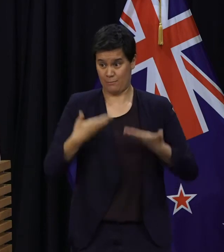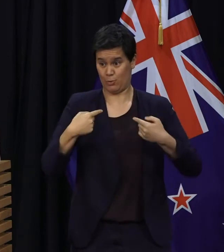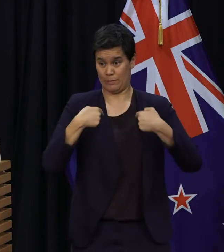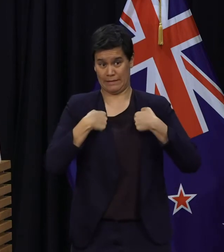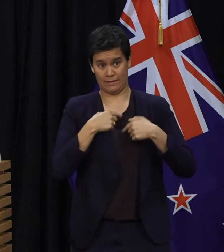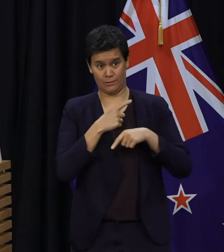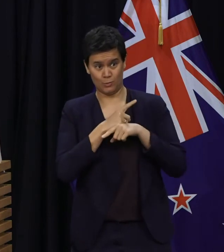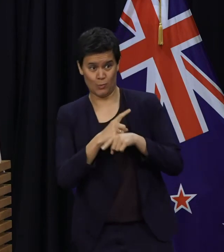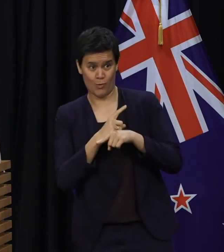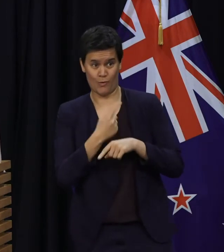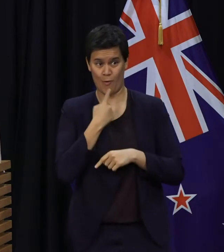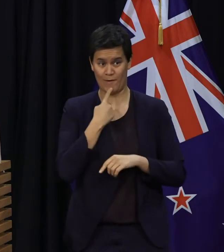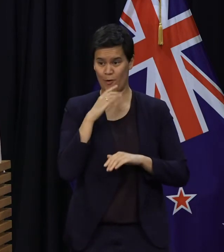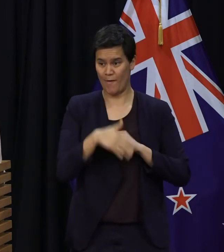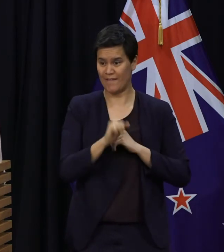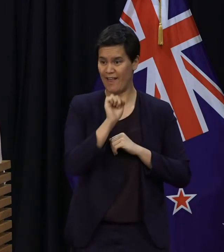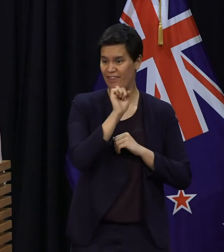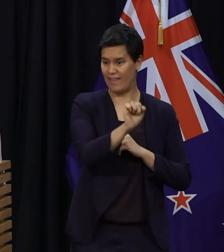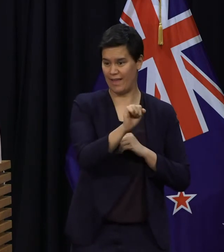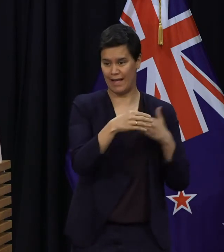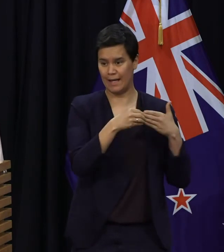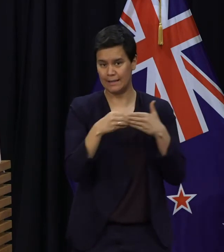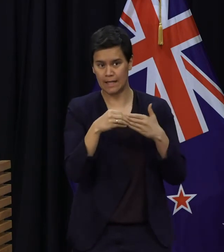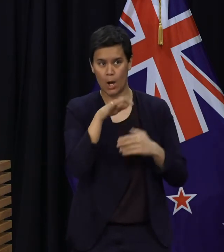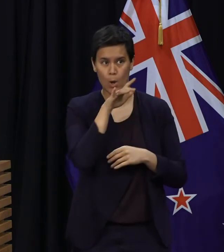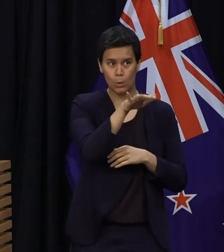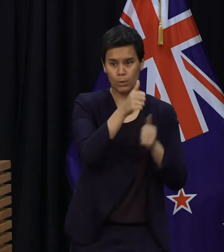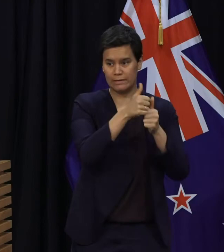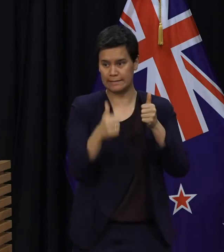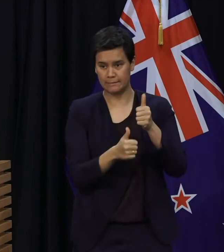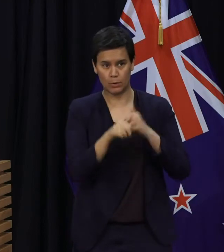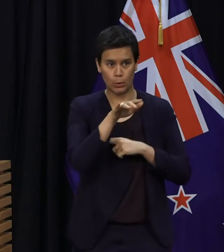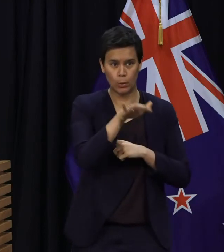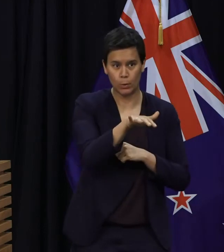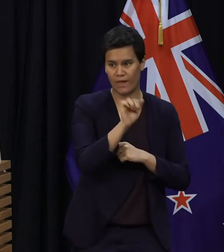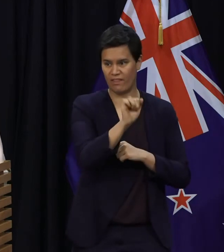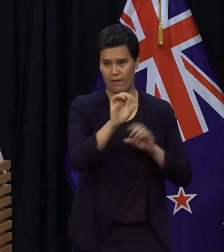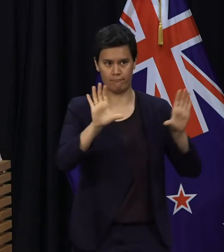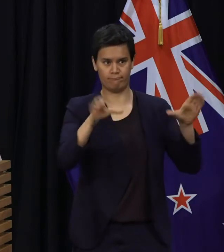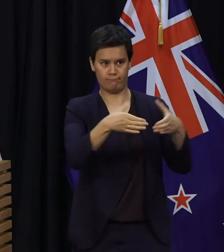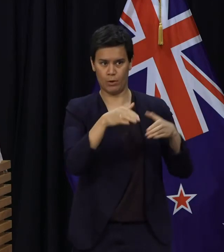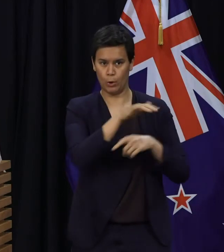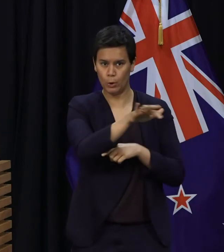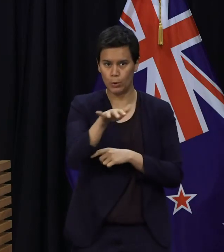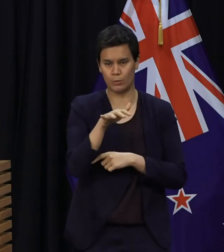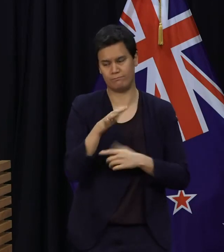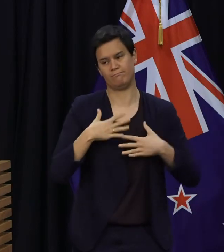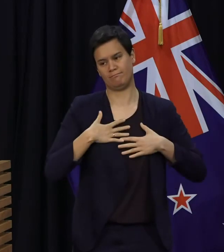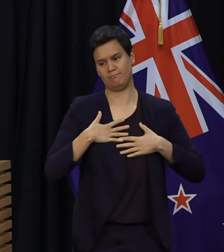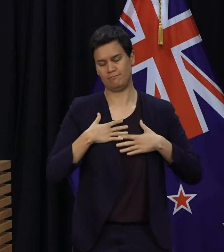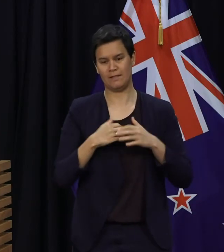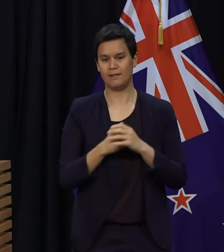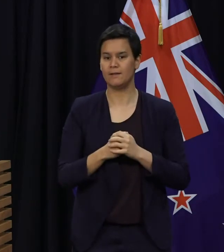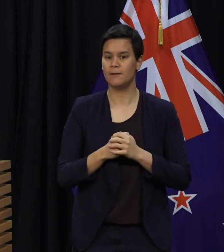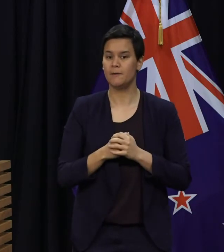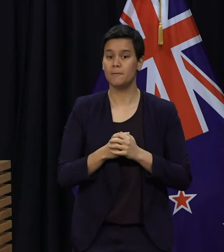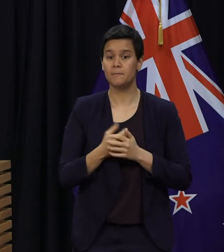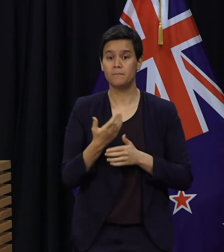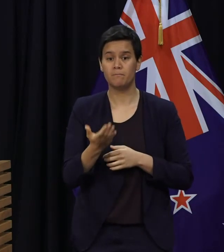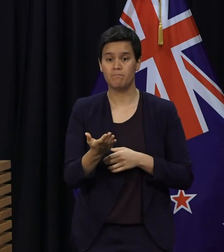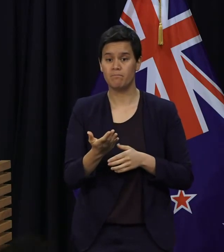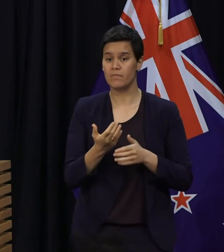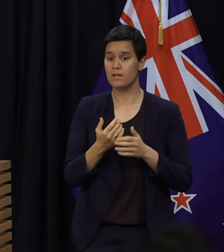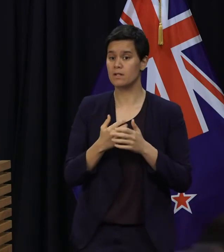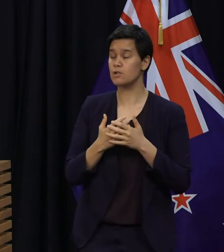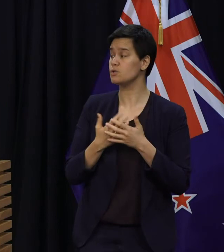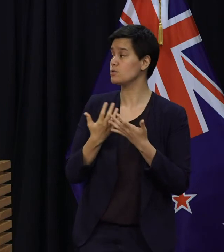their leadership, changes in their leadership, changes in their caucus, all matters for them. Trevor. You do have faith in the American